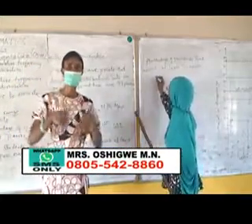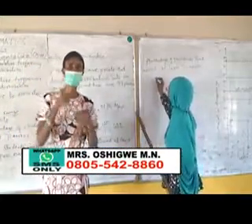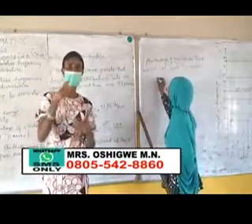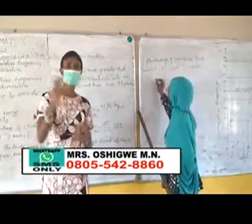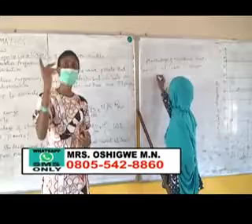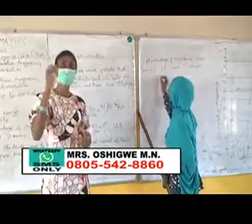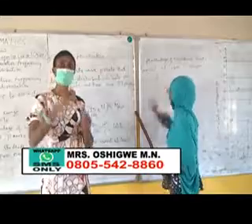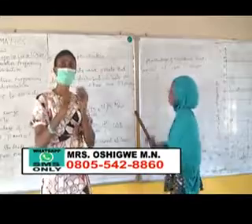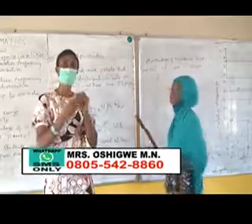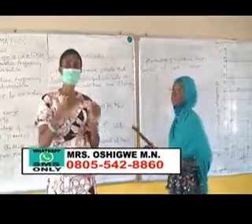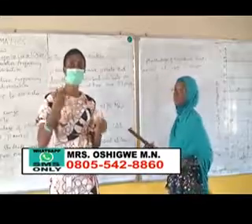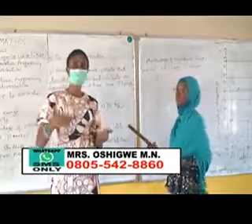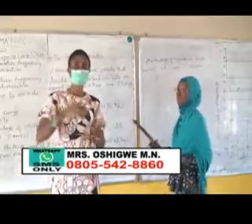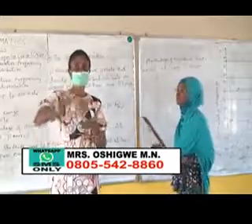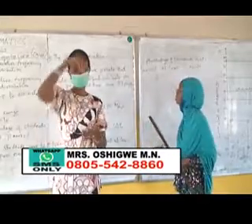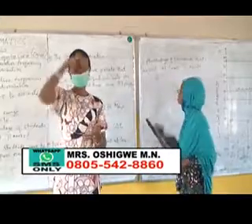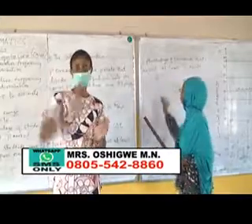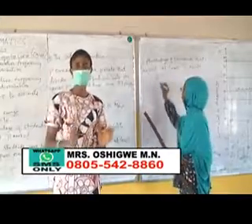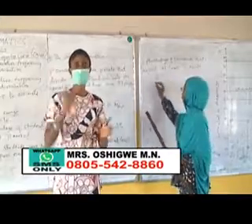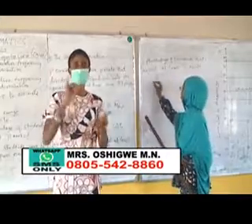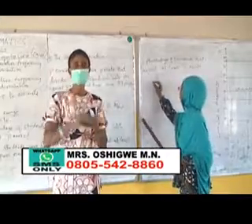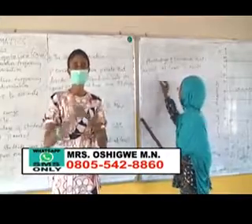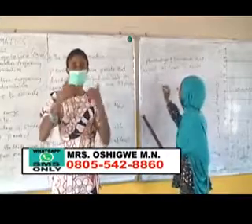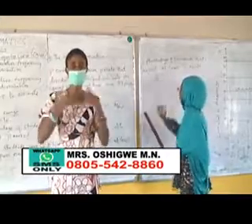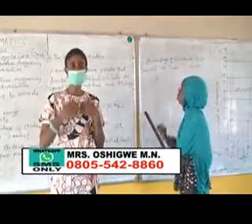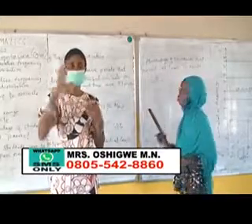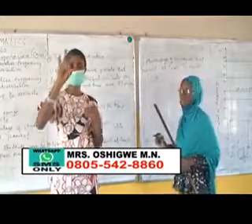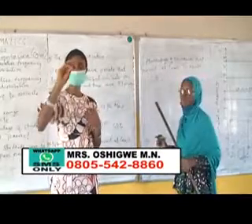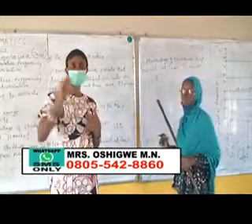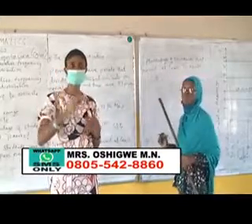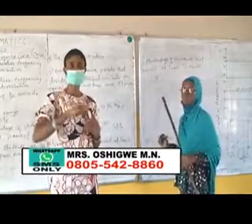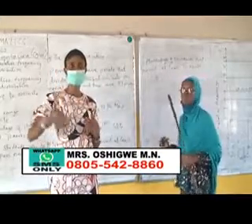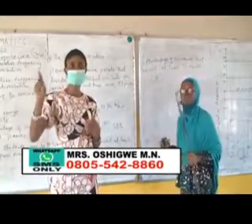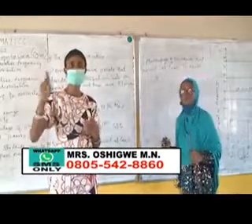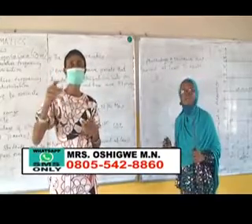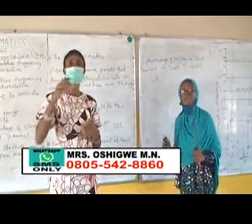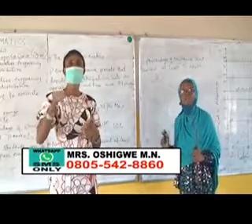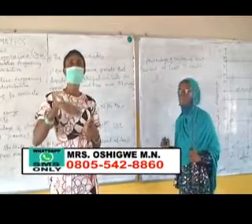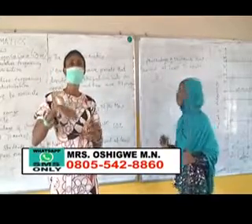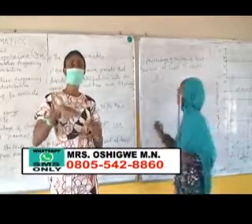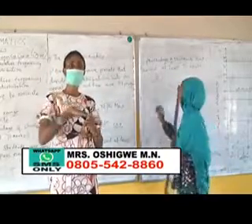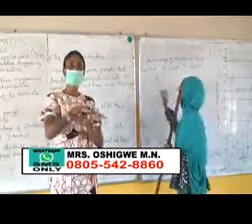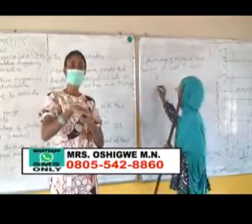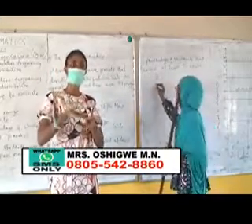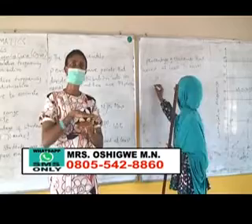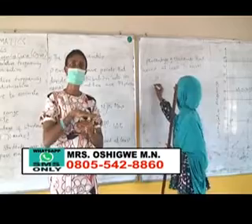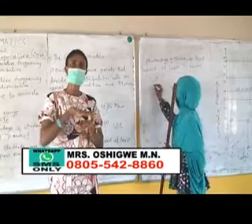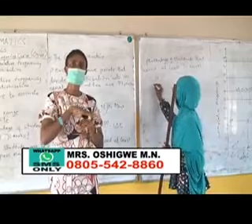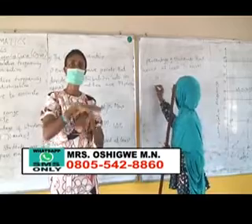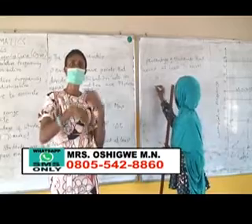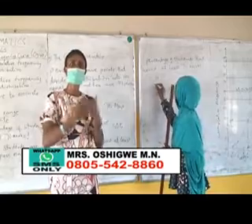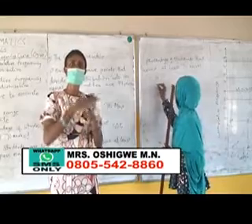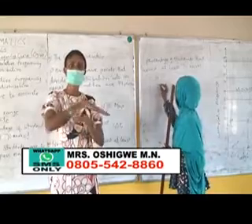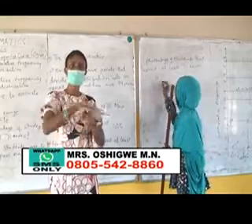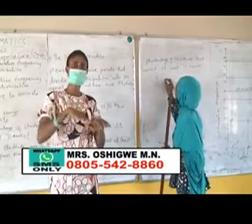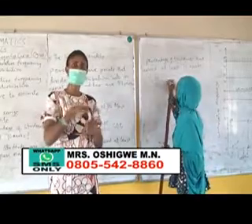the number of students that scored 70 marks all over the total number of students that wrote the exam,